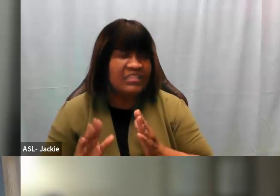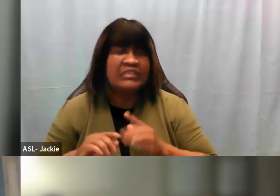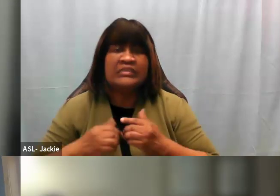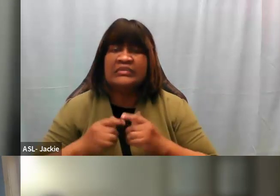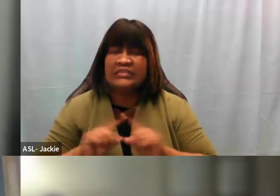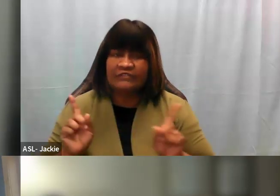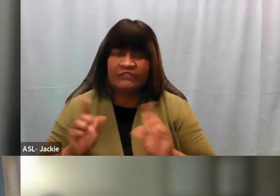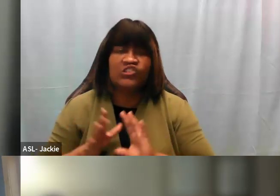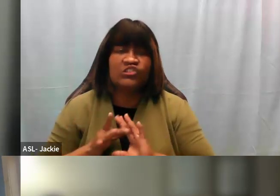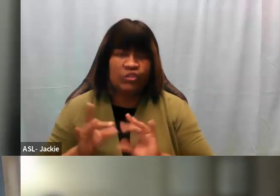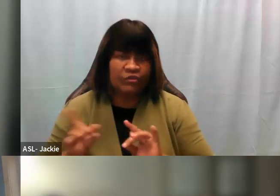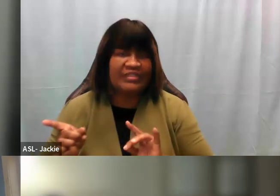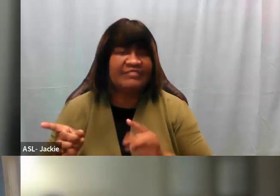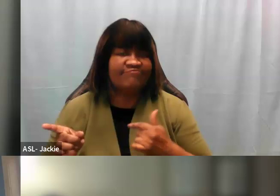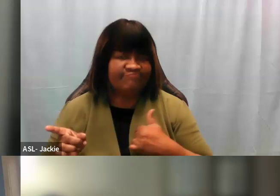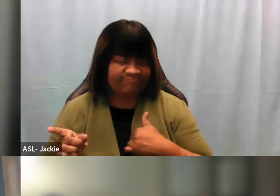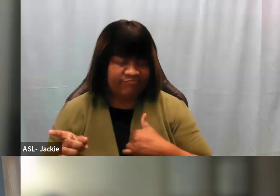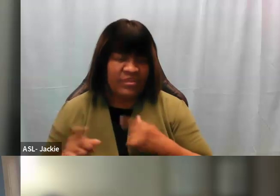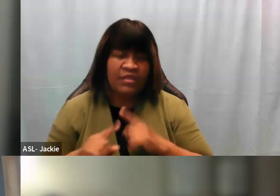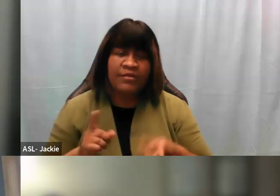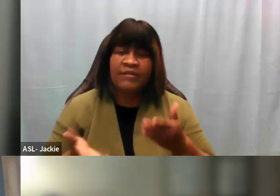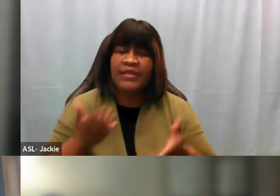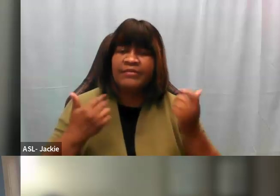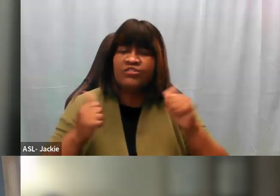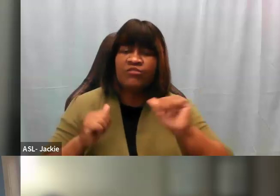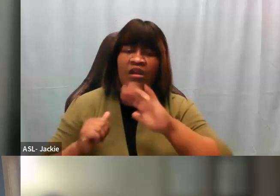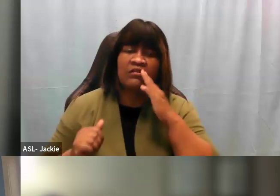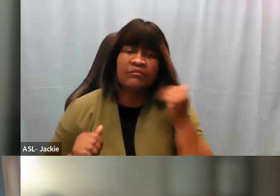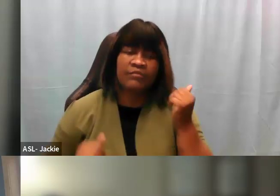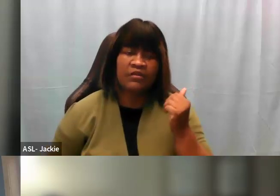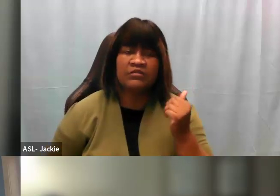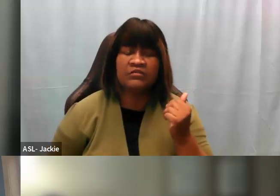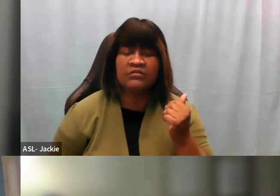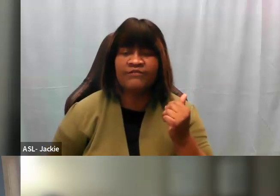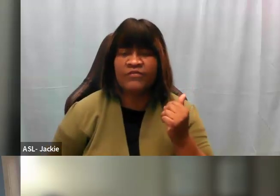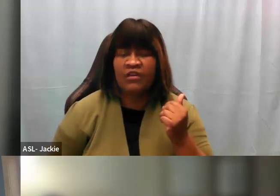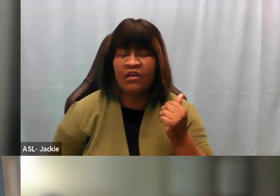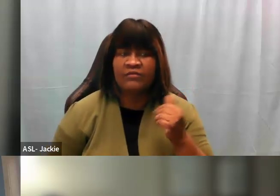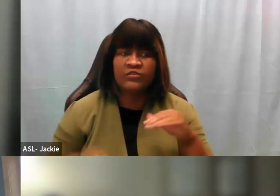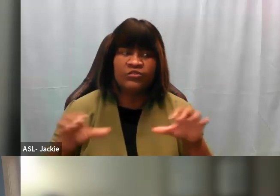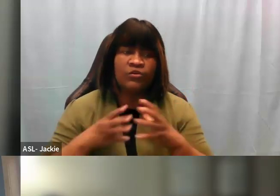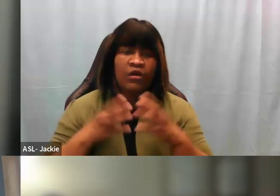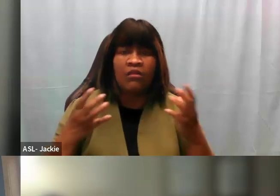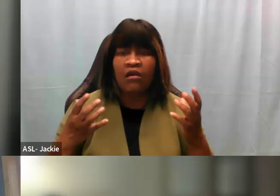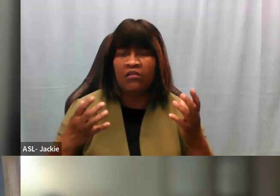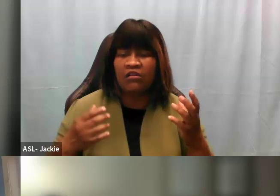obviously. But really also just maybe trying to do a lot